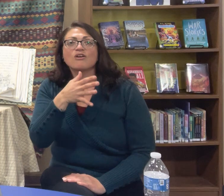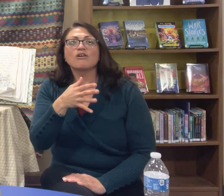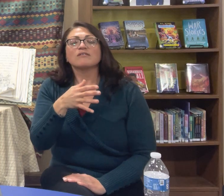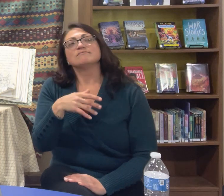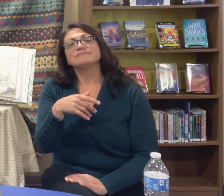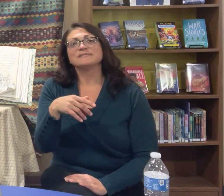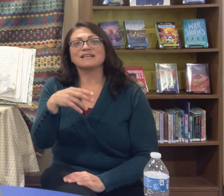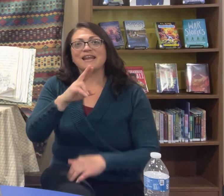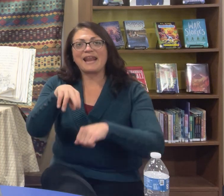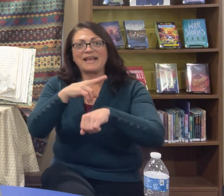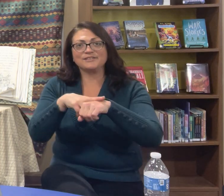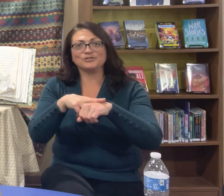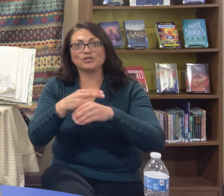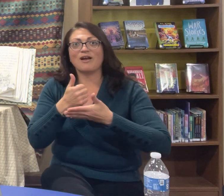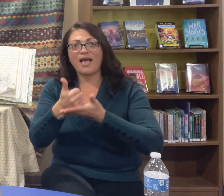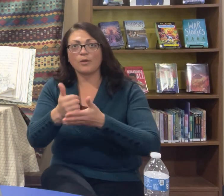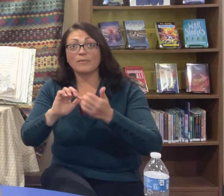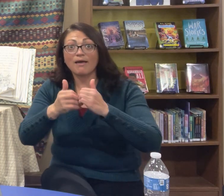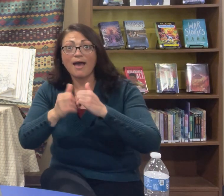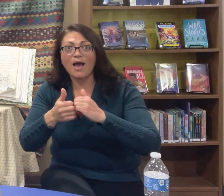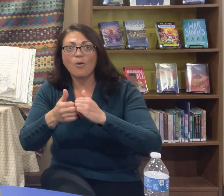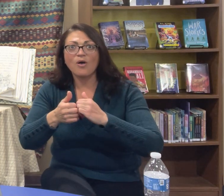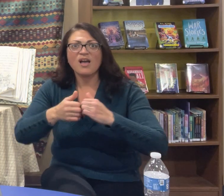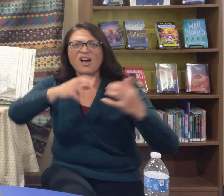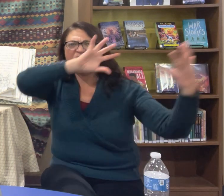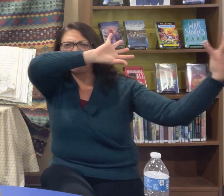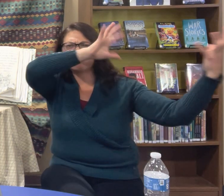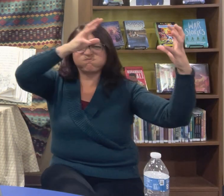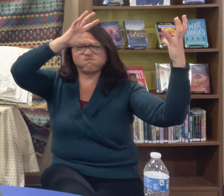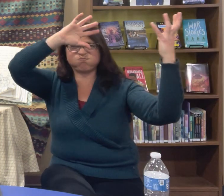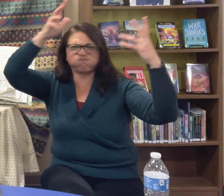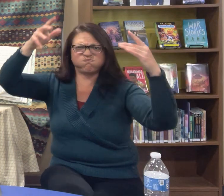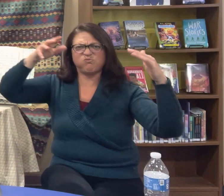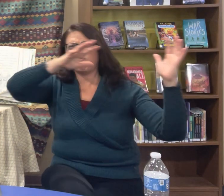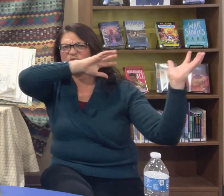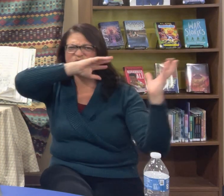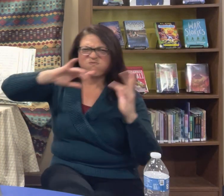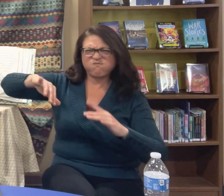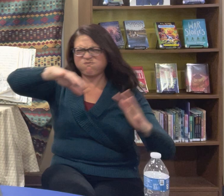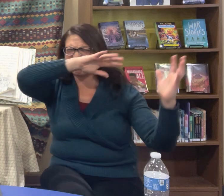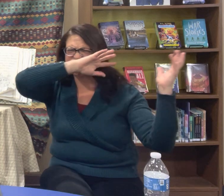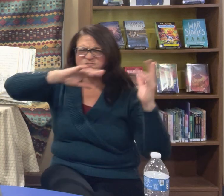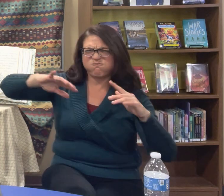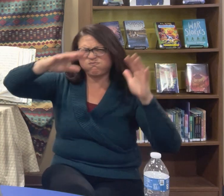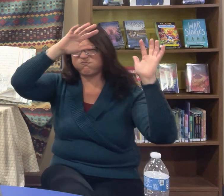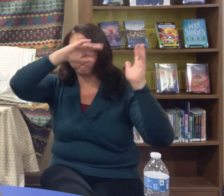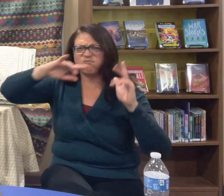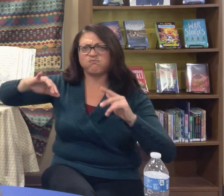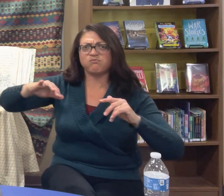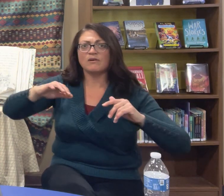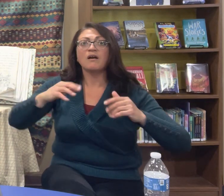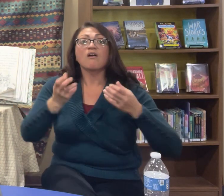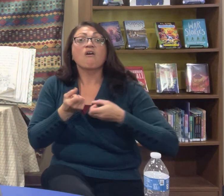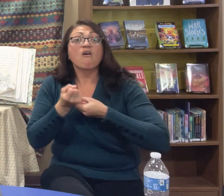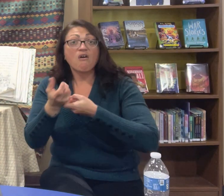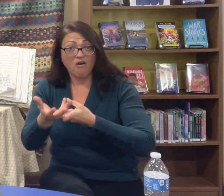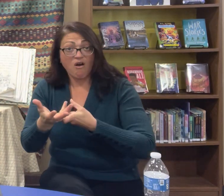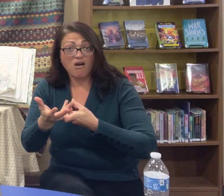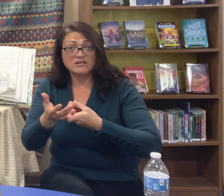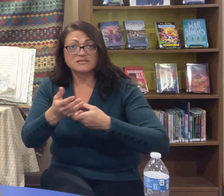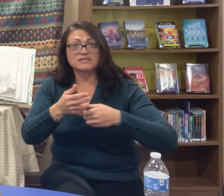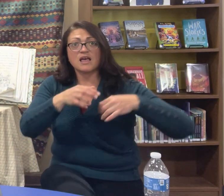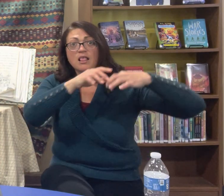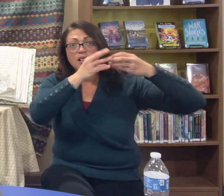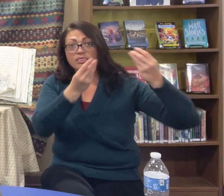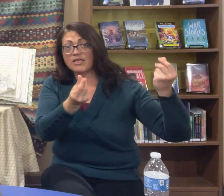and pounding rain from a devastating storm caused several landslides. In one night, the cliff's